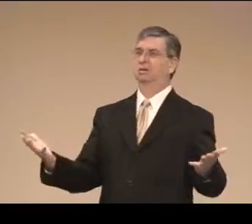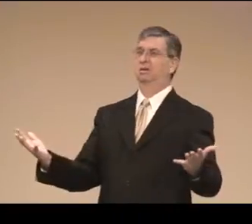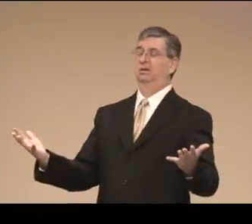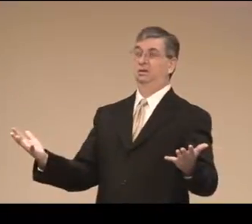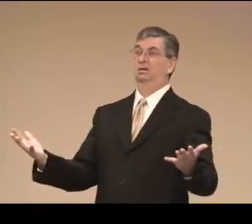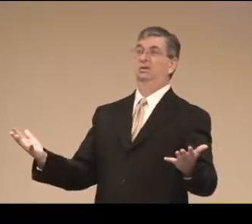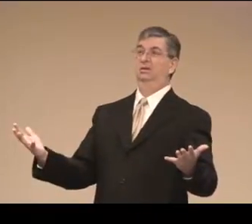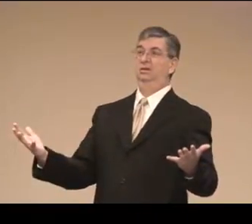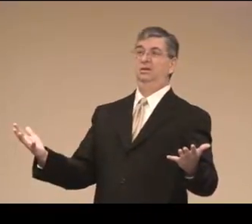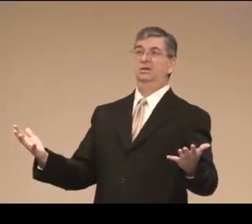Israel was no